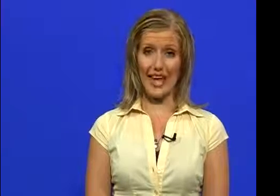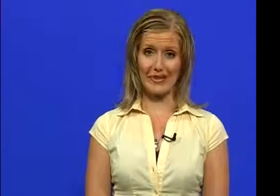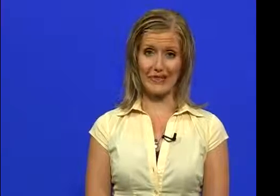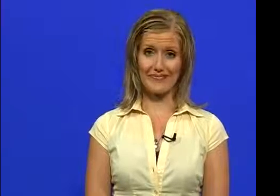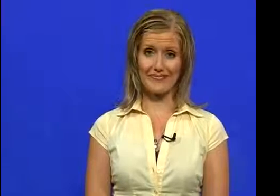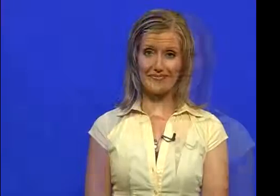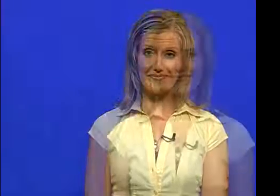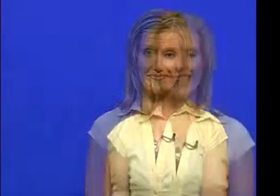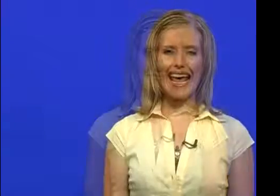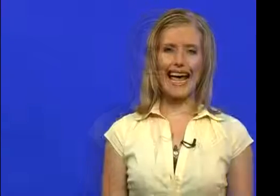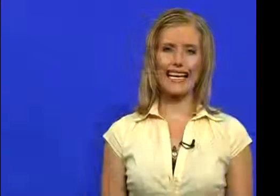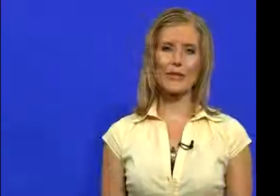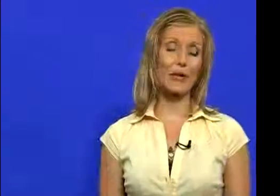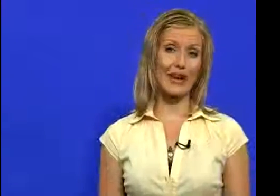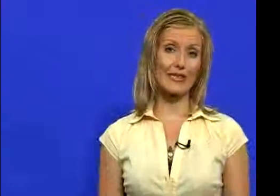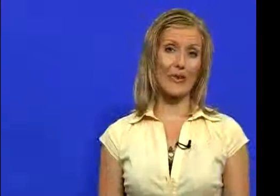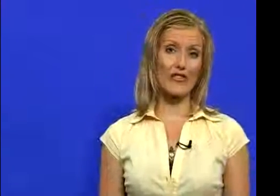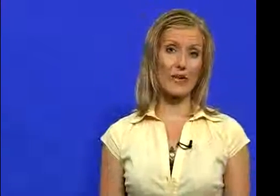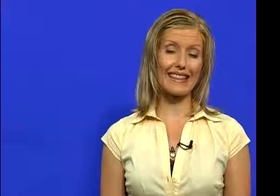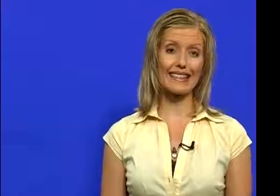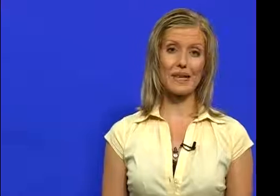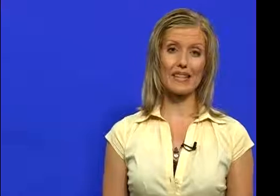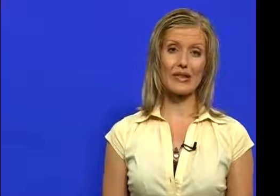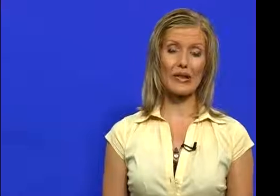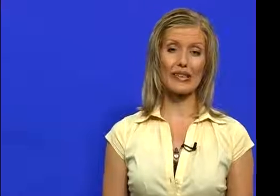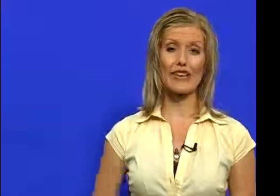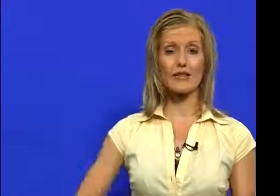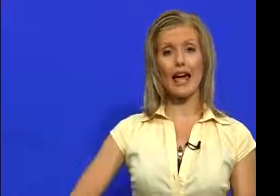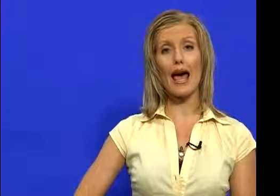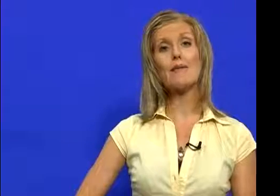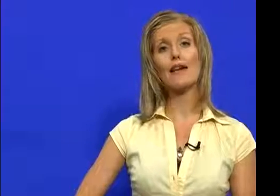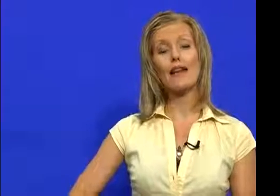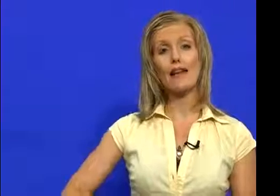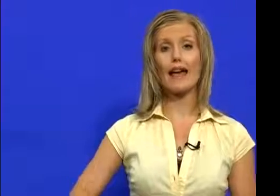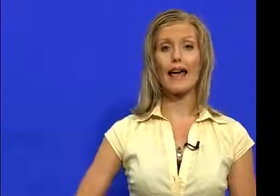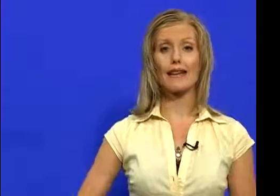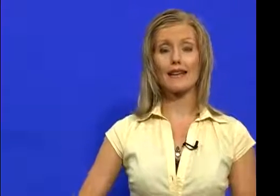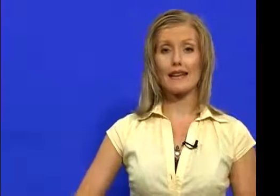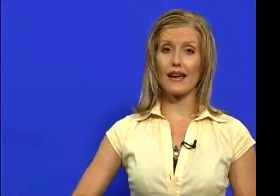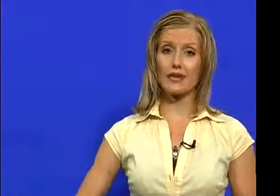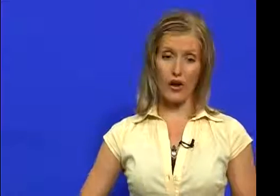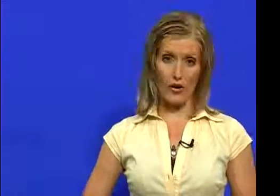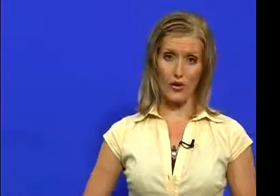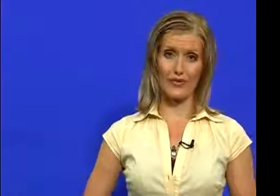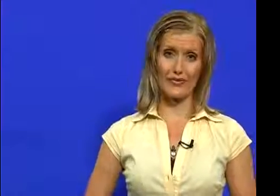10. As we progress through the alphabet in this clip, let's learn the letters M, N, and O.